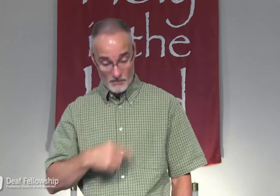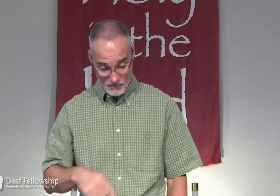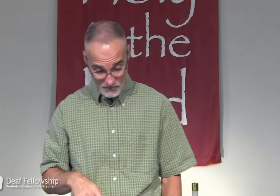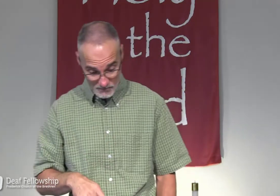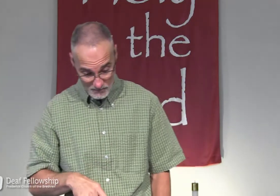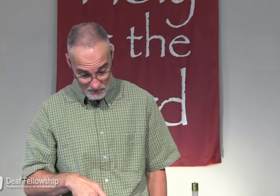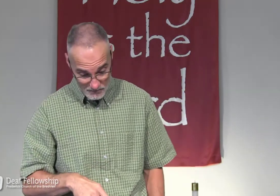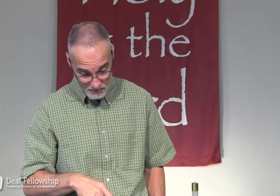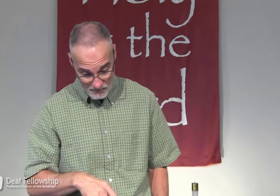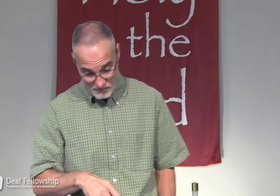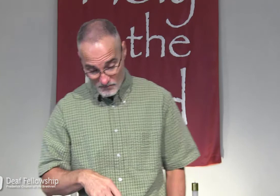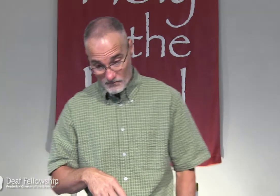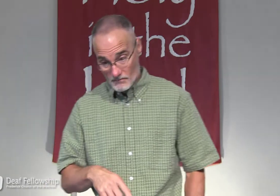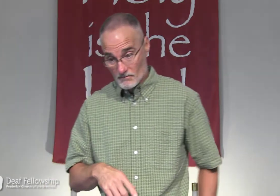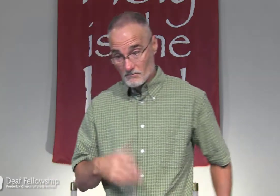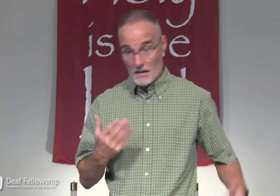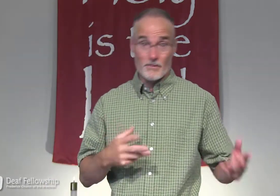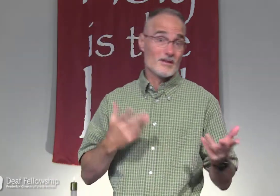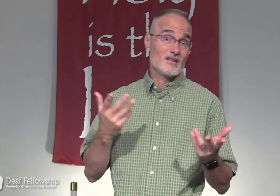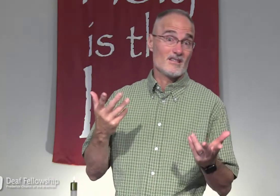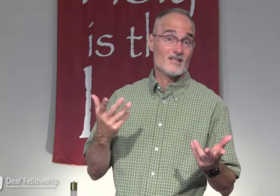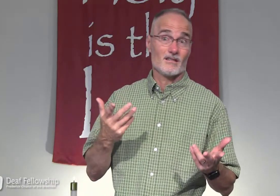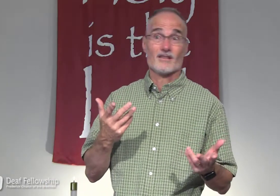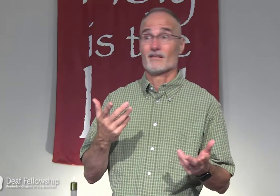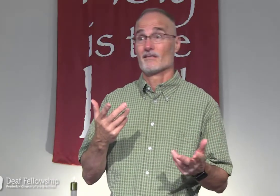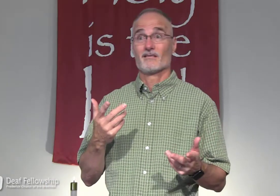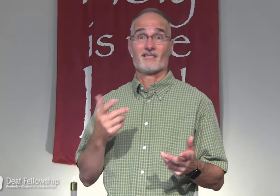Are you shocked? Are you disappointed?